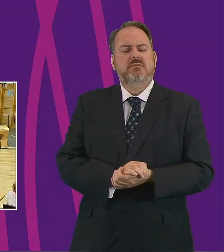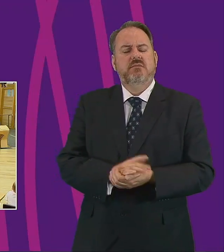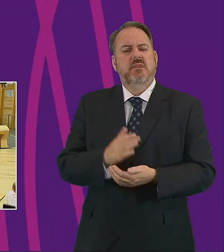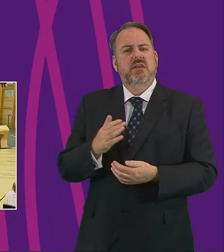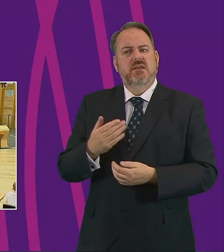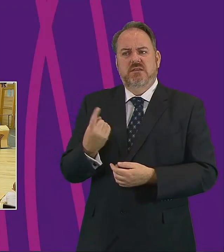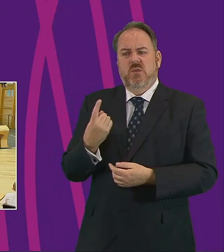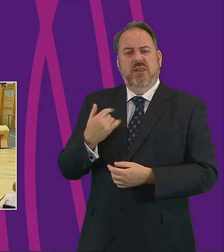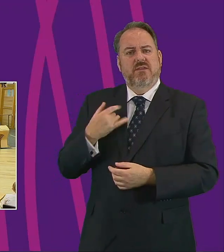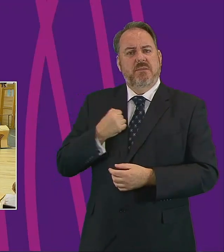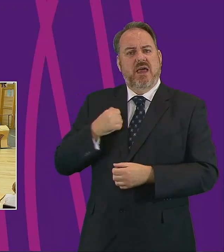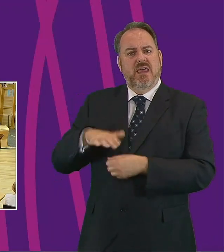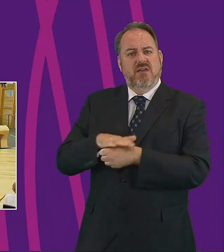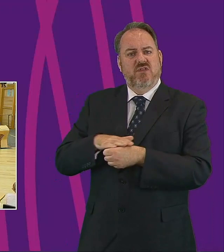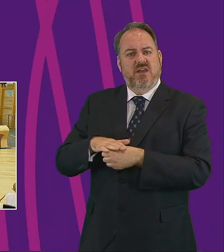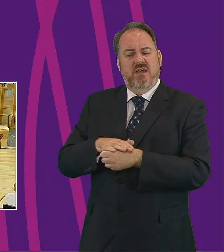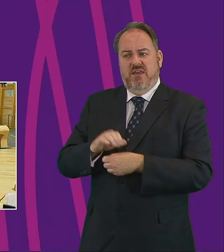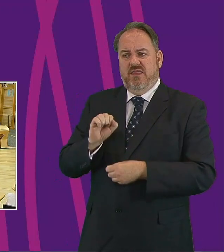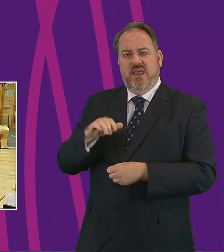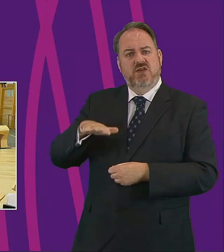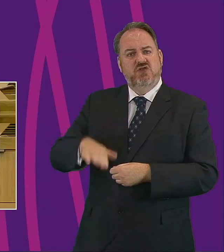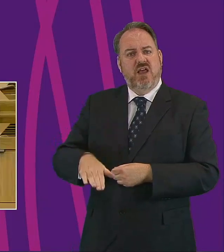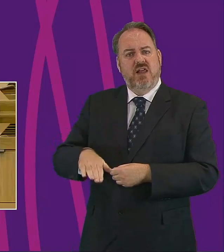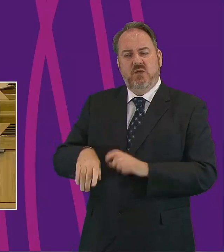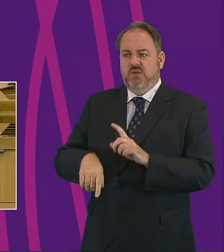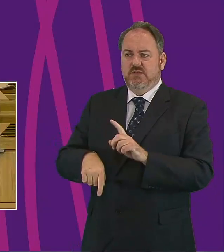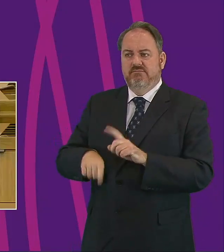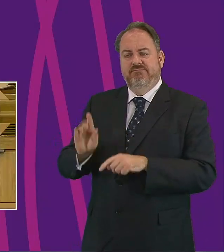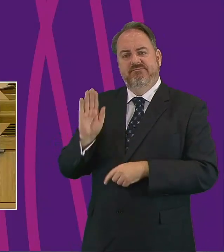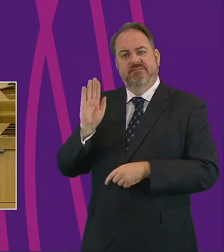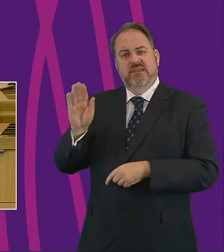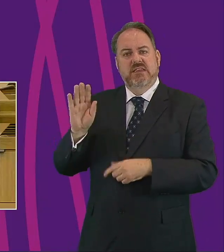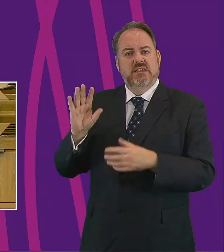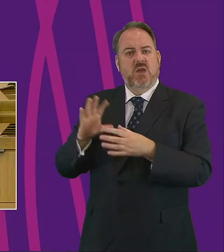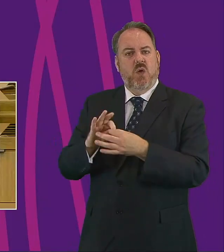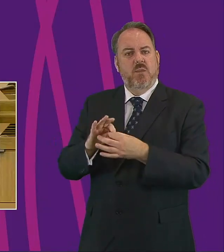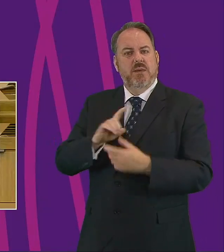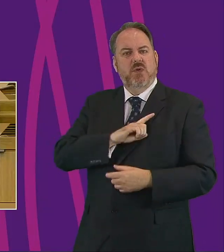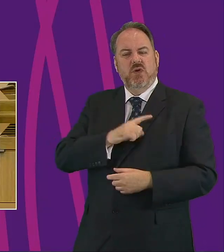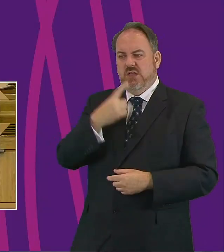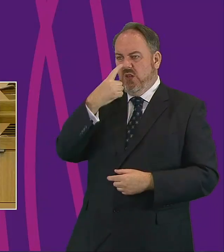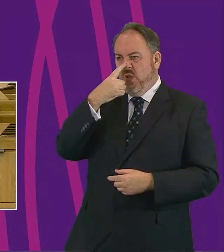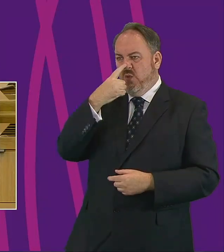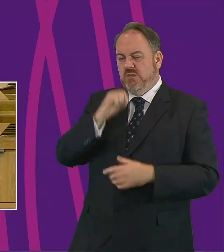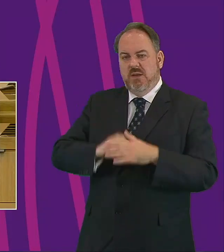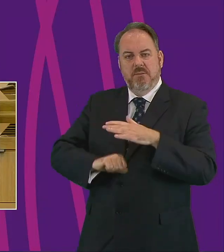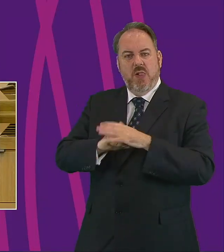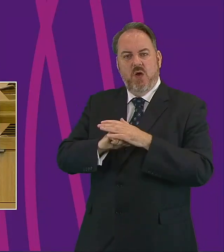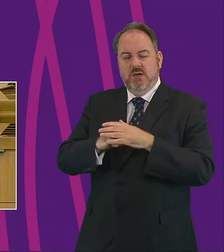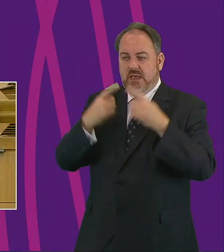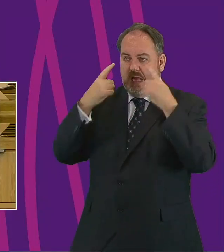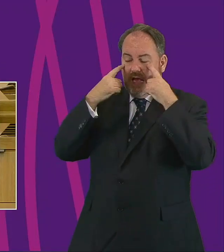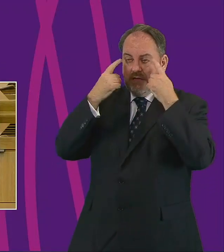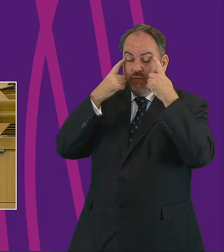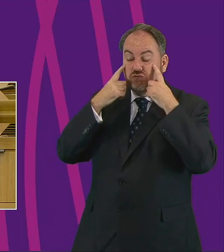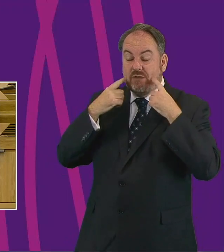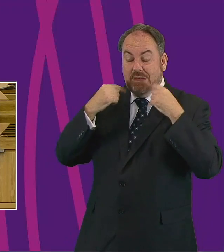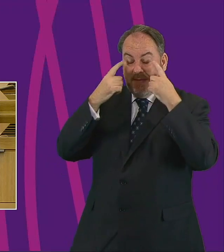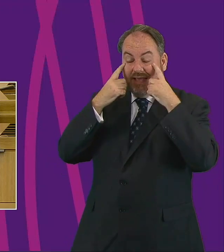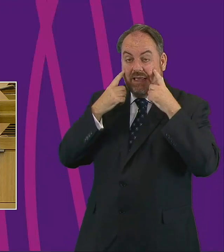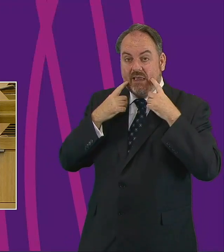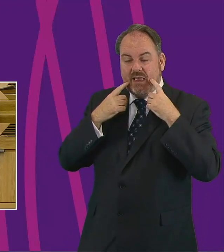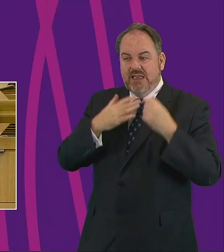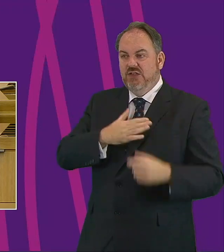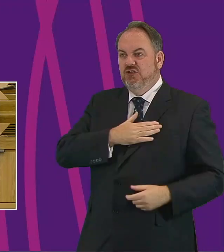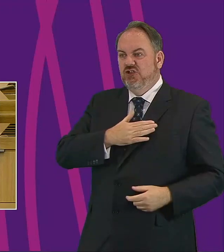constituent yesterday whose child was sent home from school with a blocked nose, streaming eyes and a